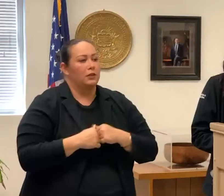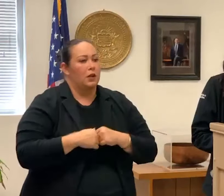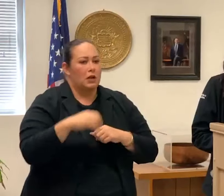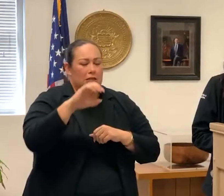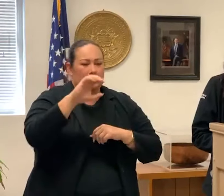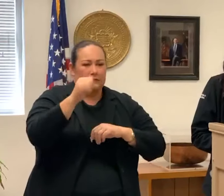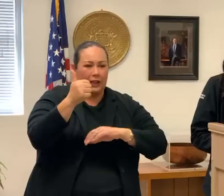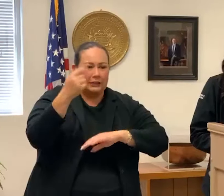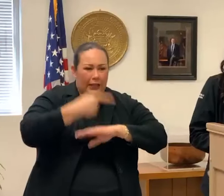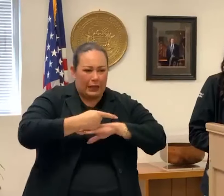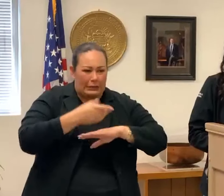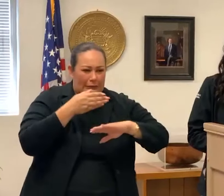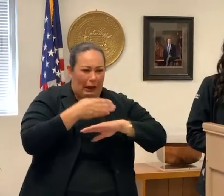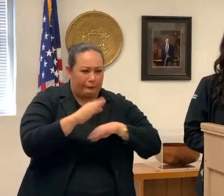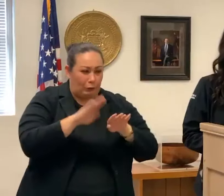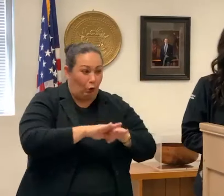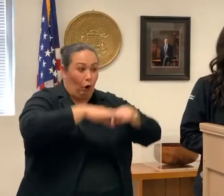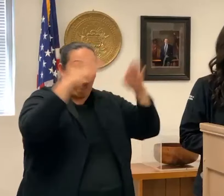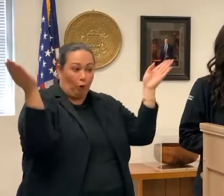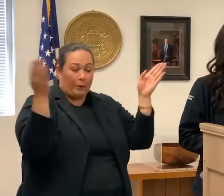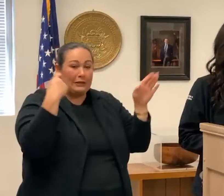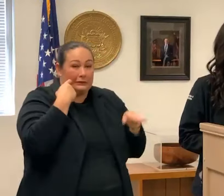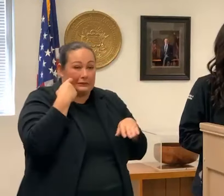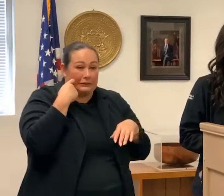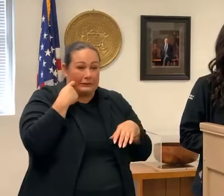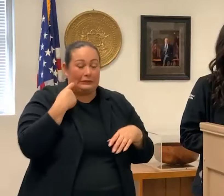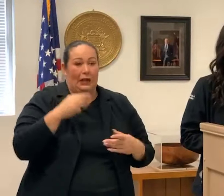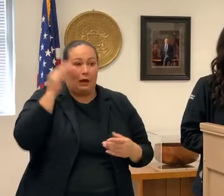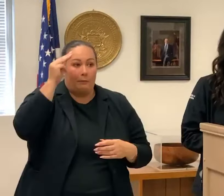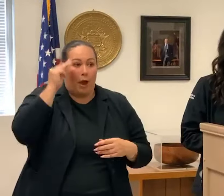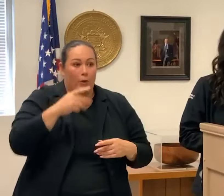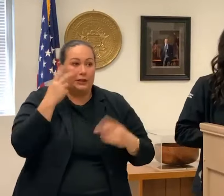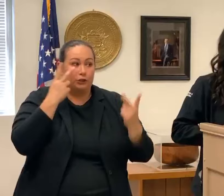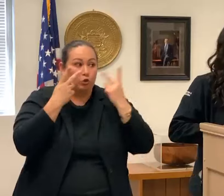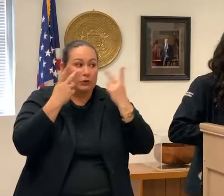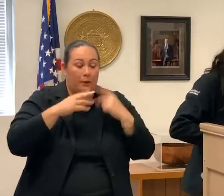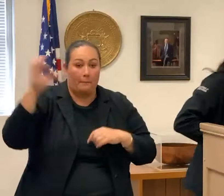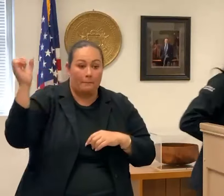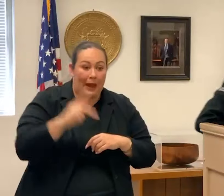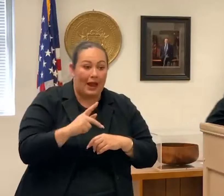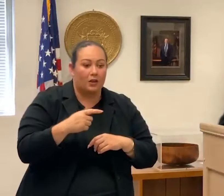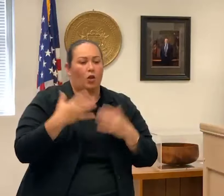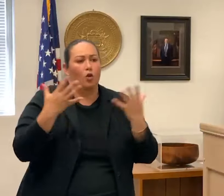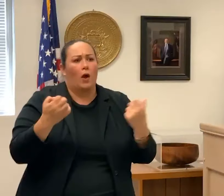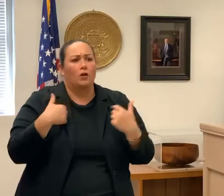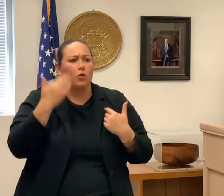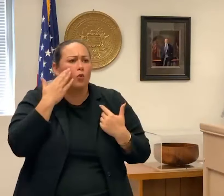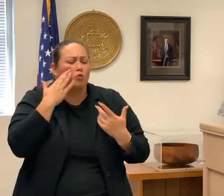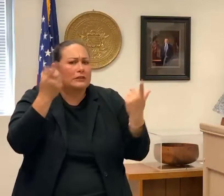10 days post the October 8th reopening, a status update from Director Tokioka.